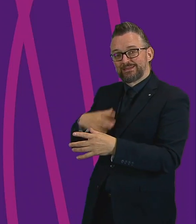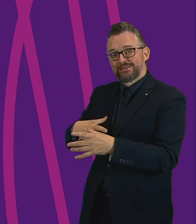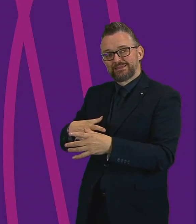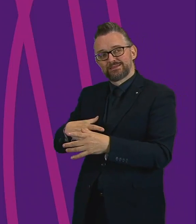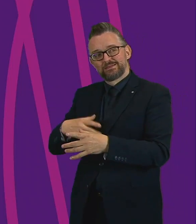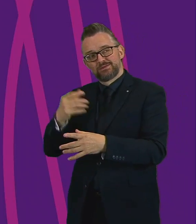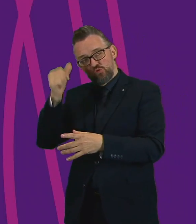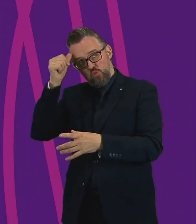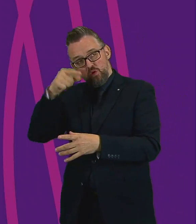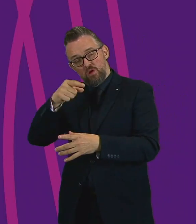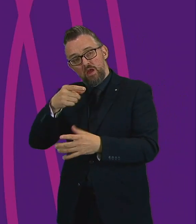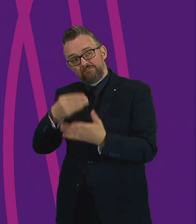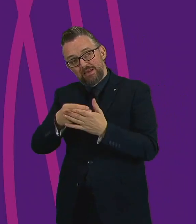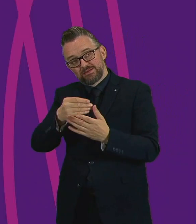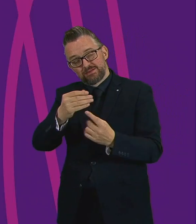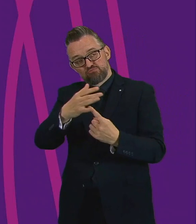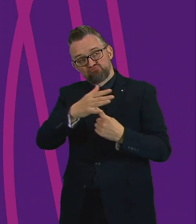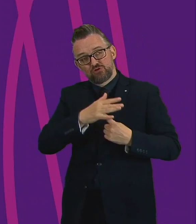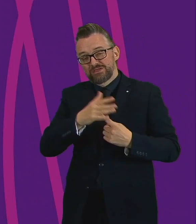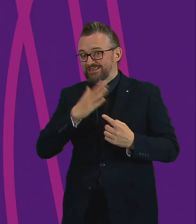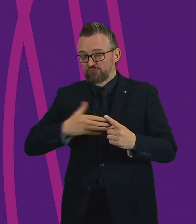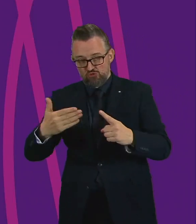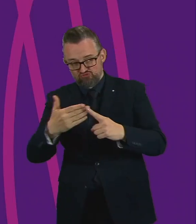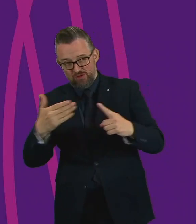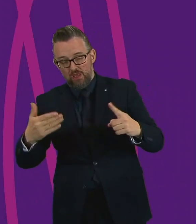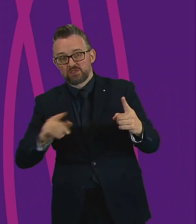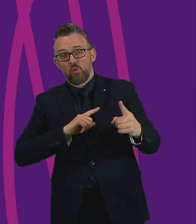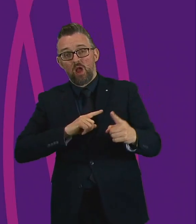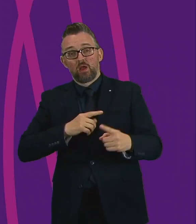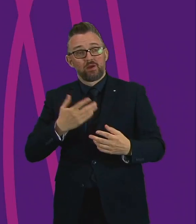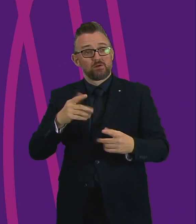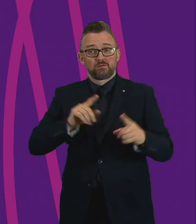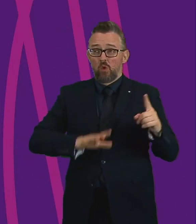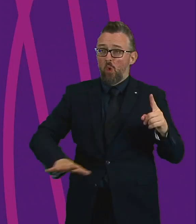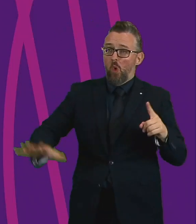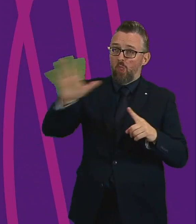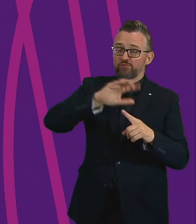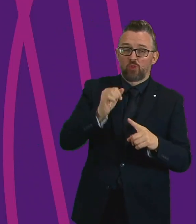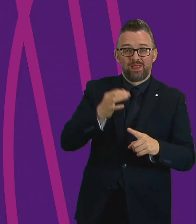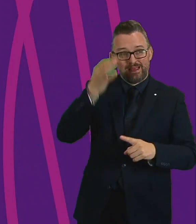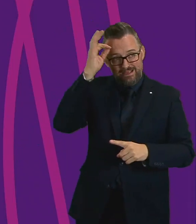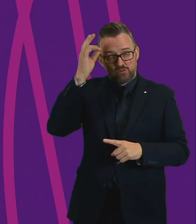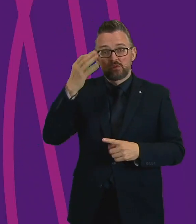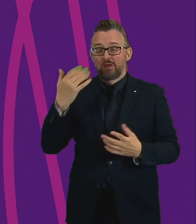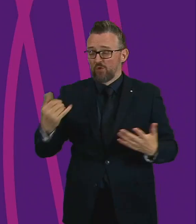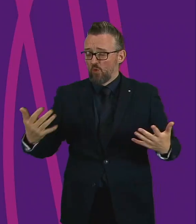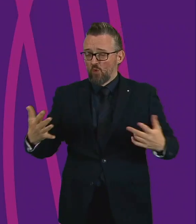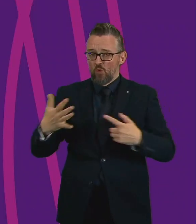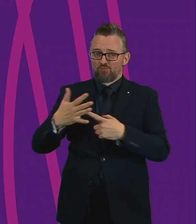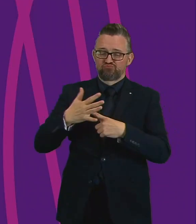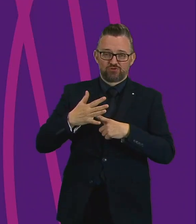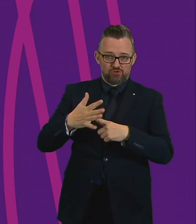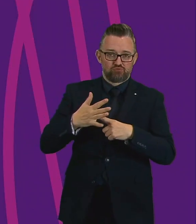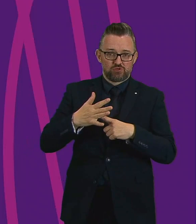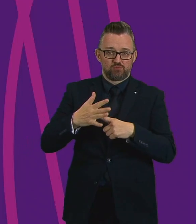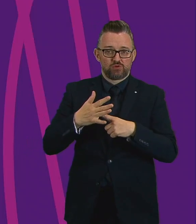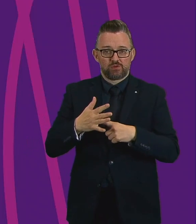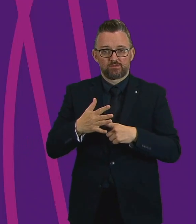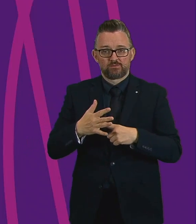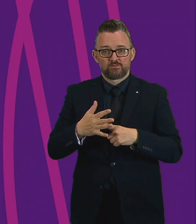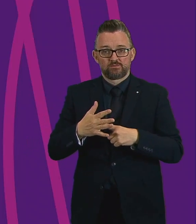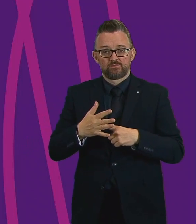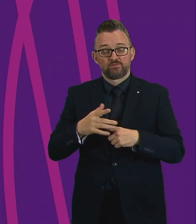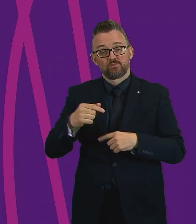financial pressures and difficulties that councils up and down Scotland have. If we want to open up